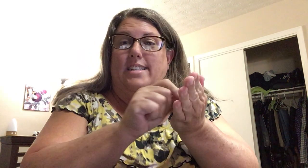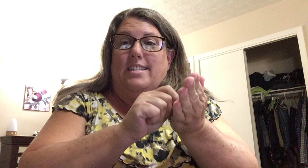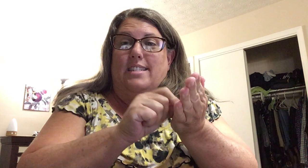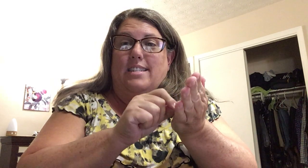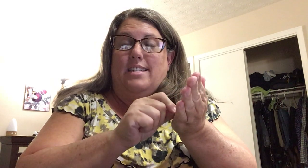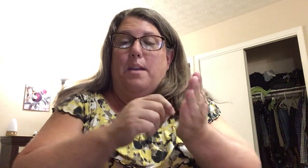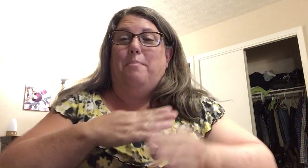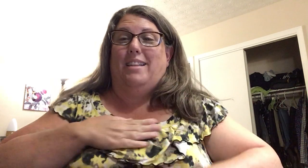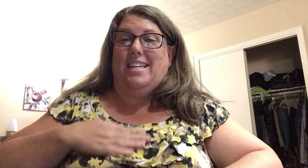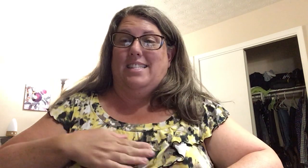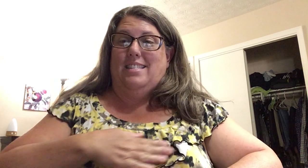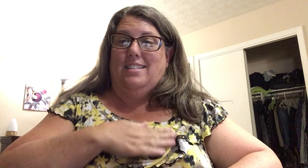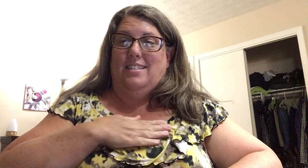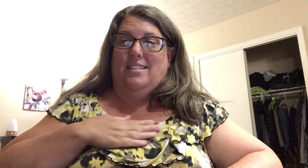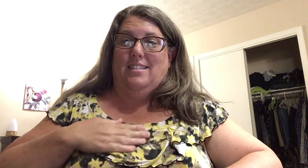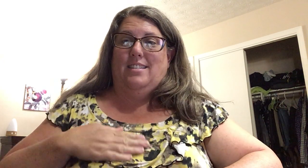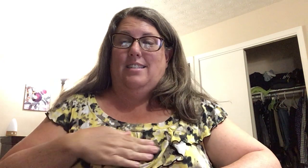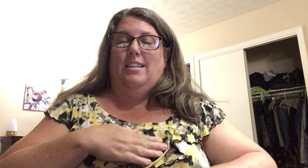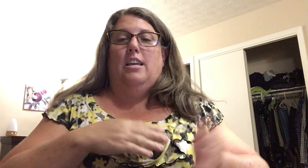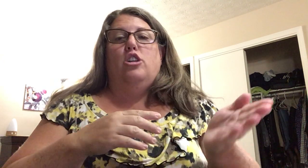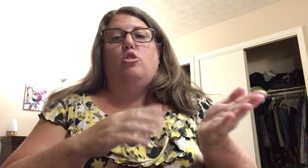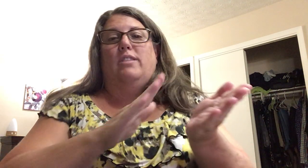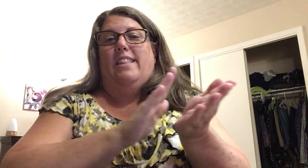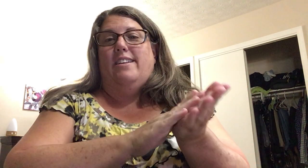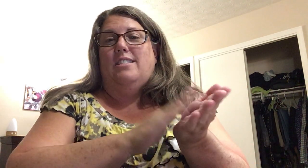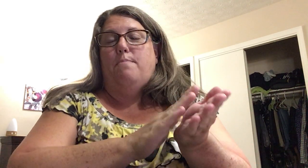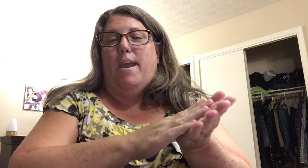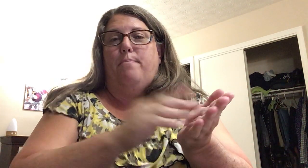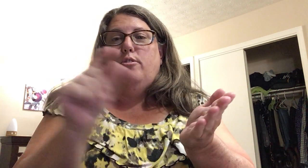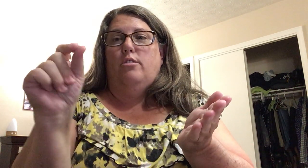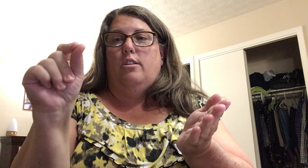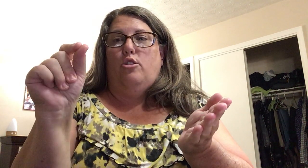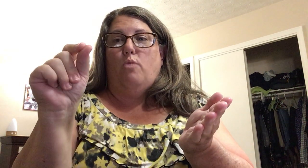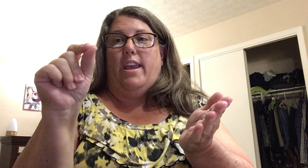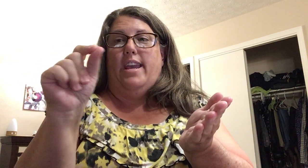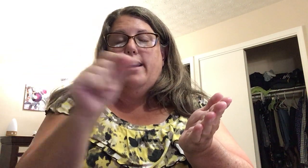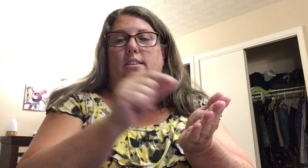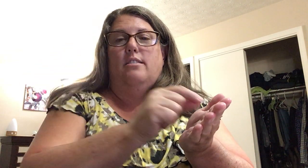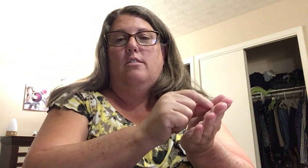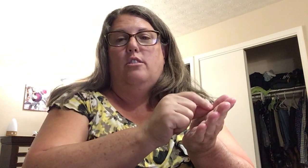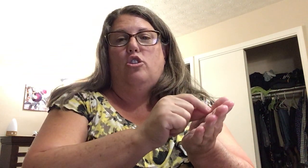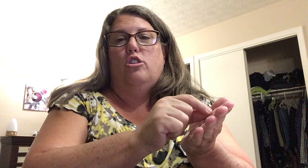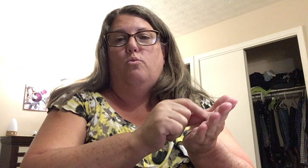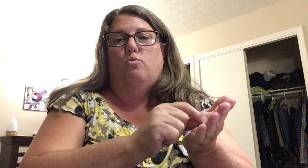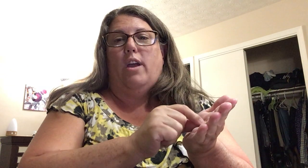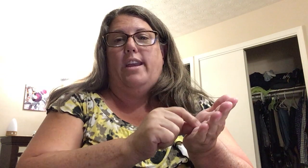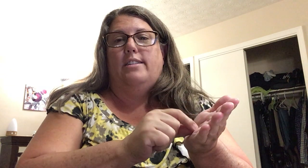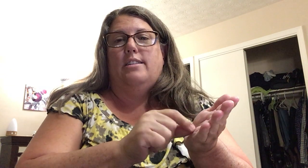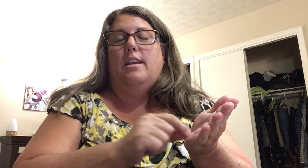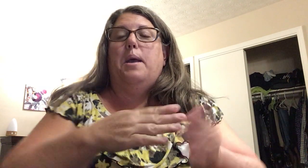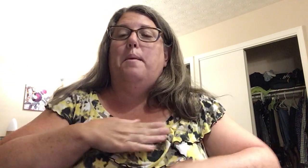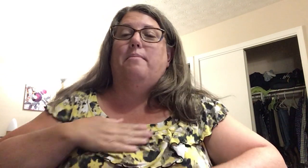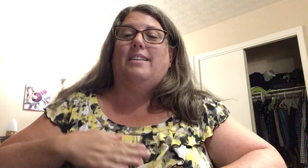Write, please. So this is the paper. Your right hand is going to write,